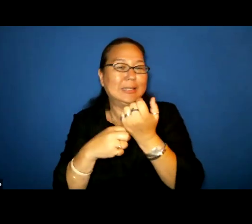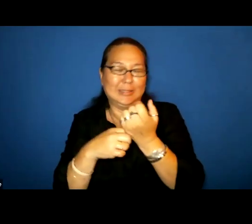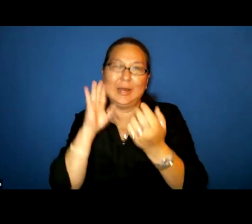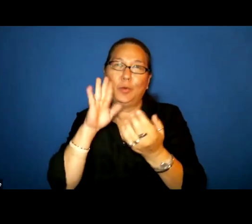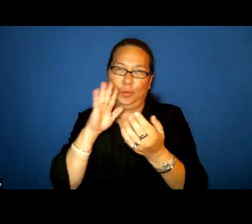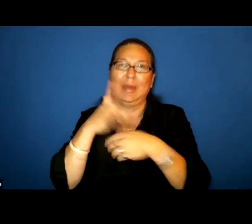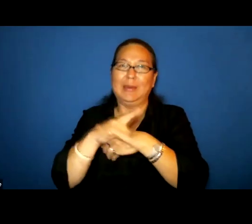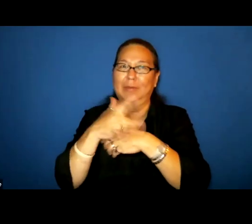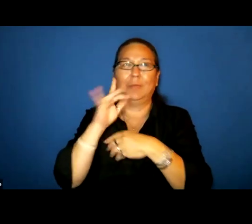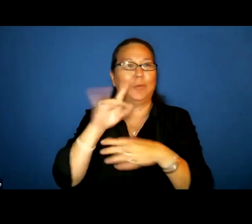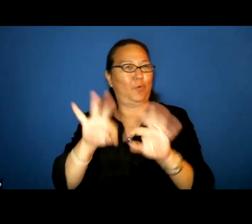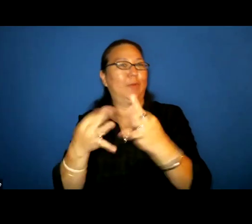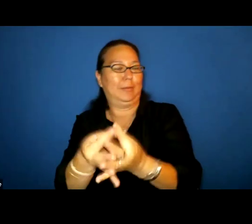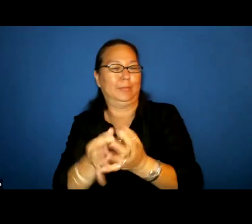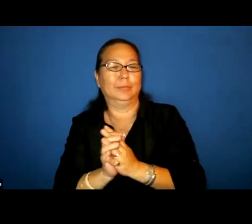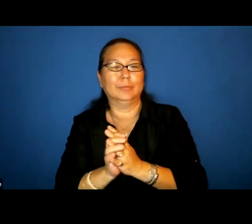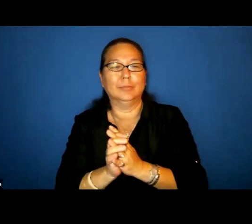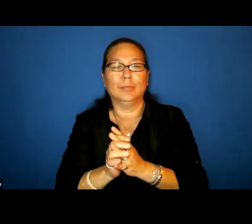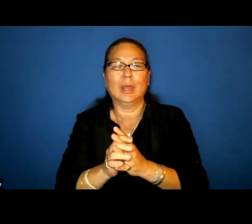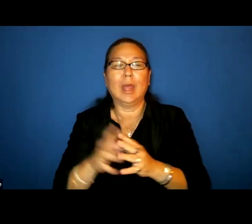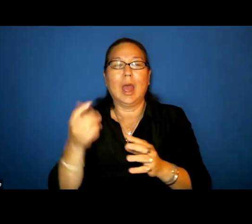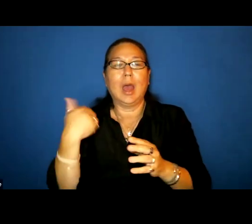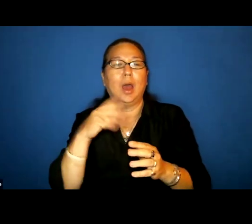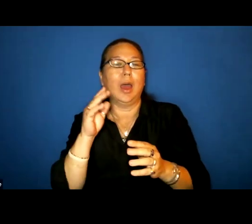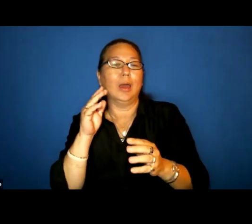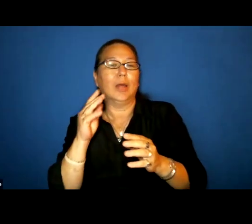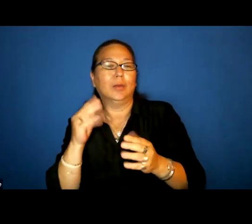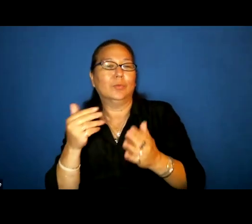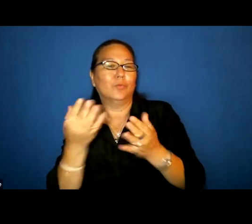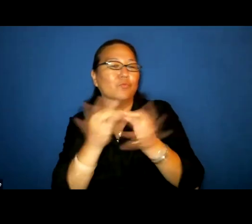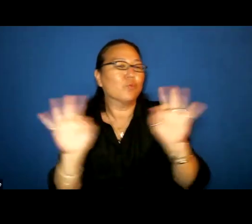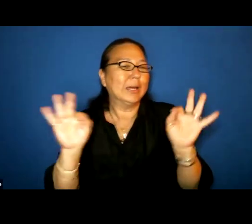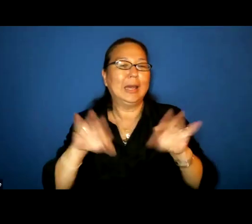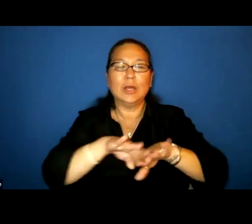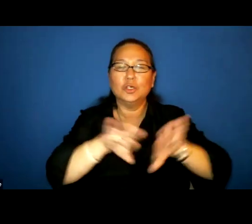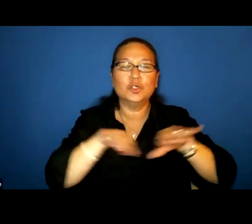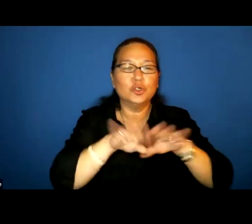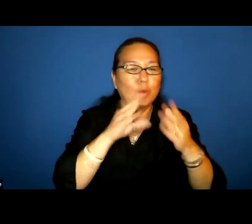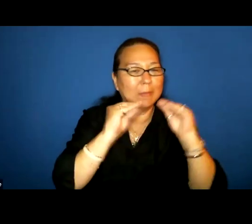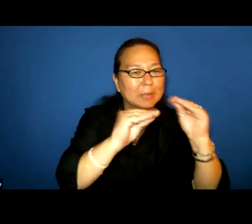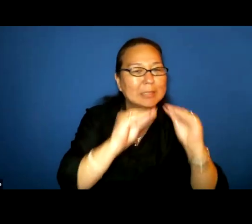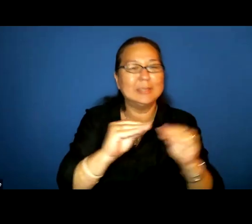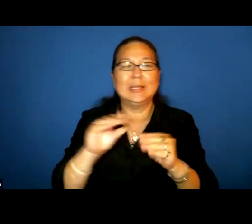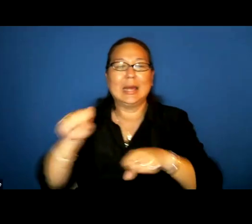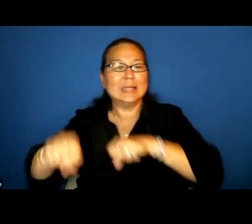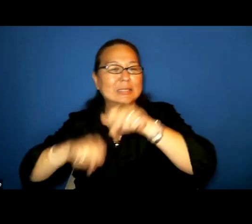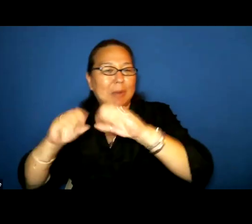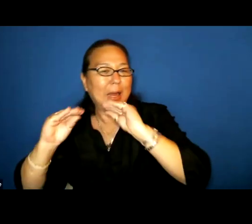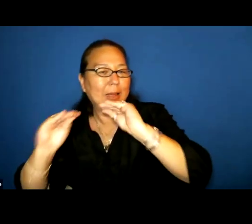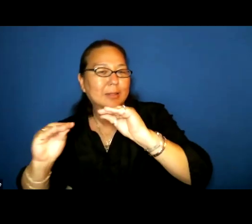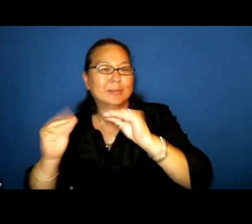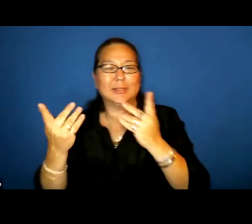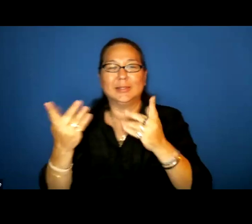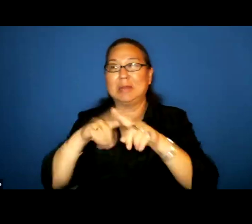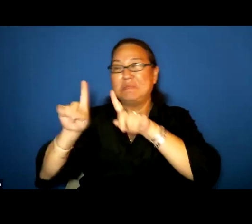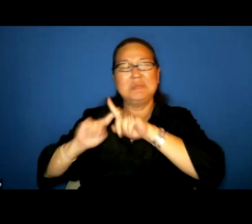success once again over the summer. More expansion of youth sports than ever before, arts opportunities. And so I'm here to say thank you